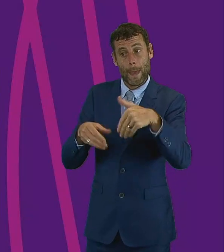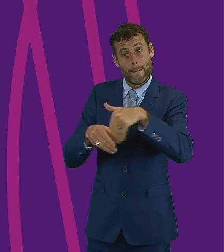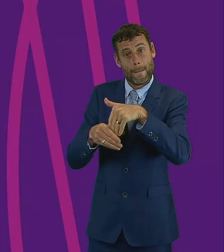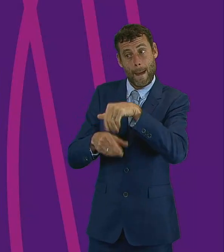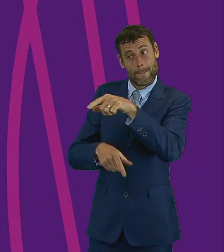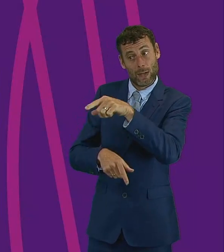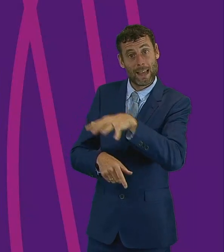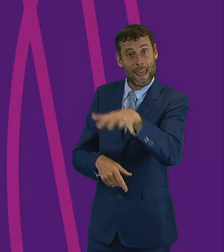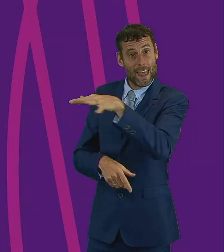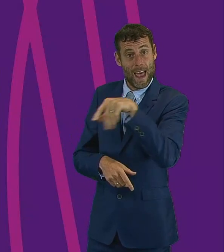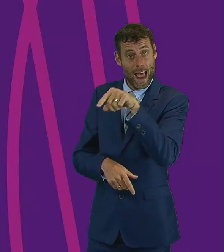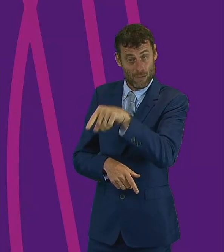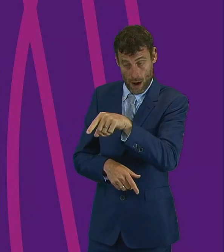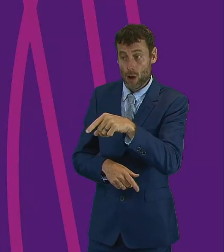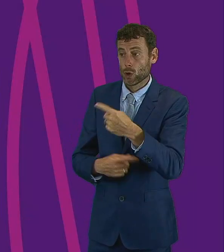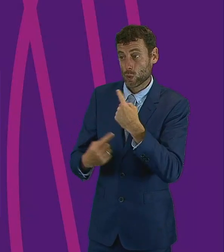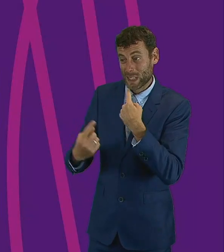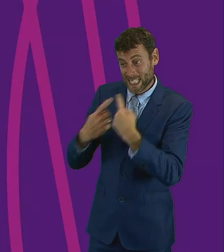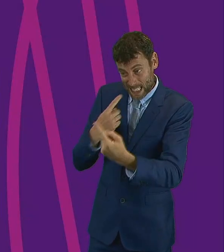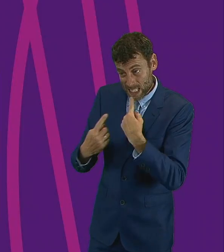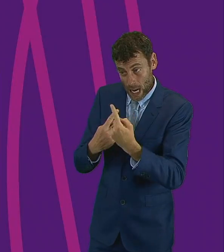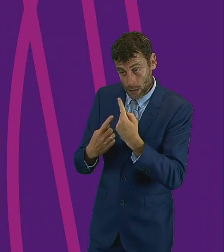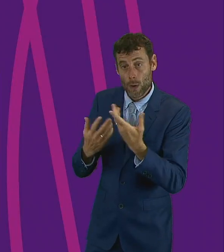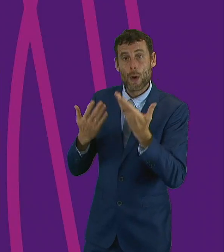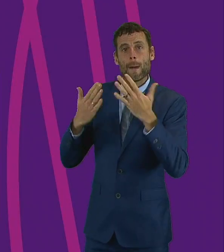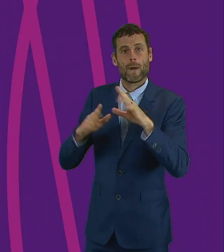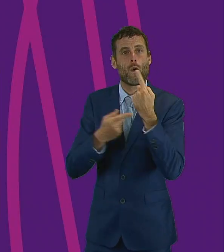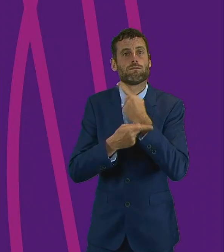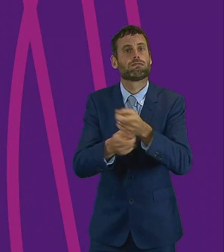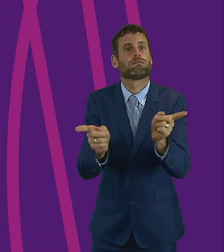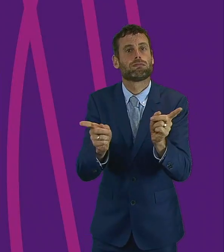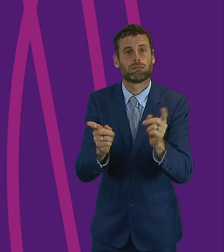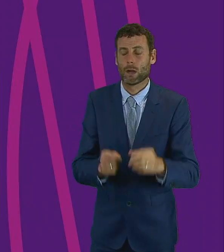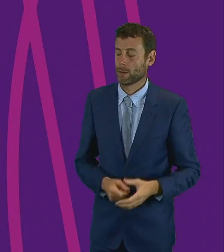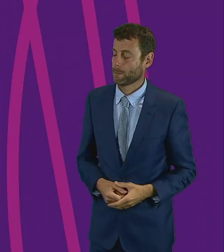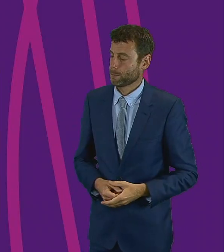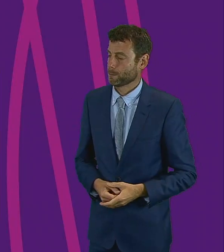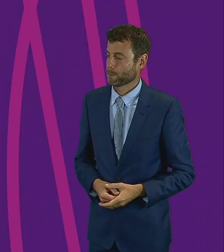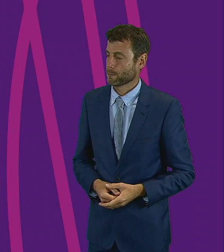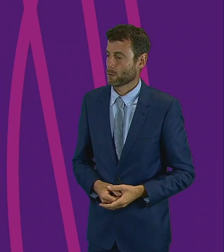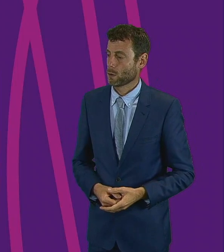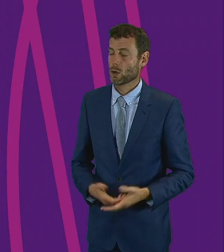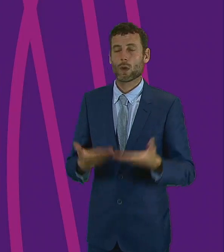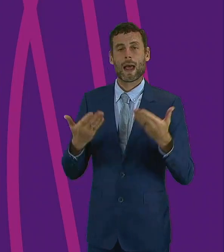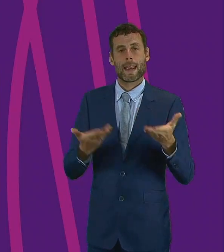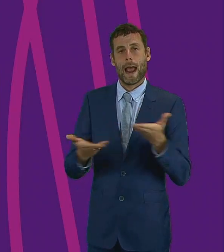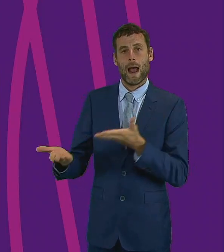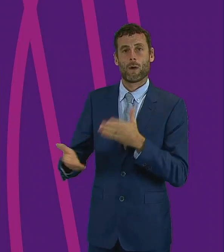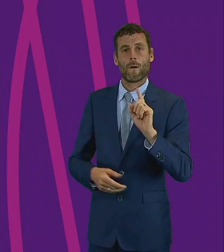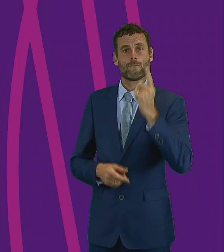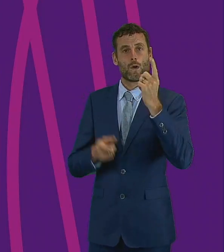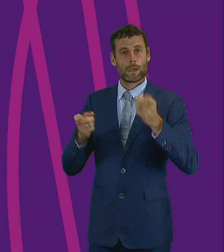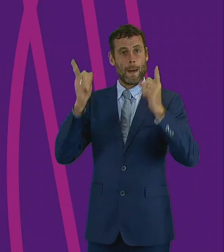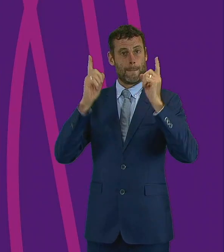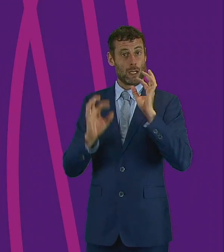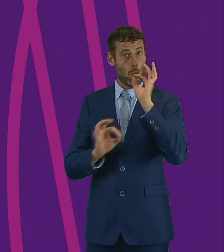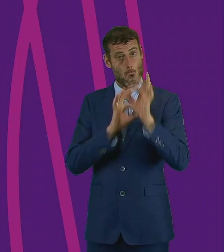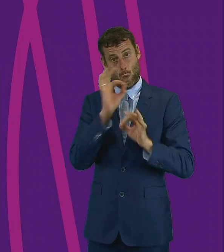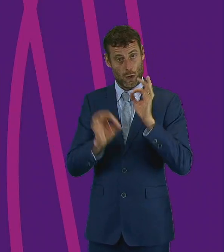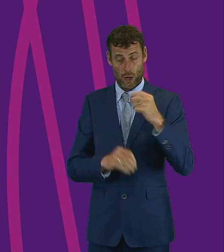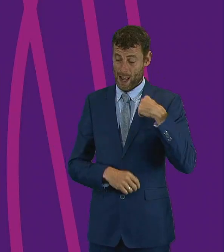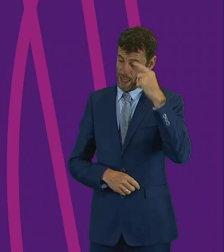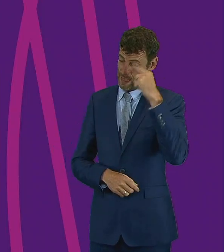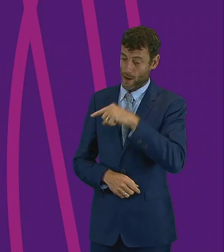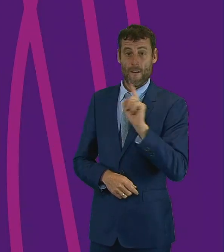at 5 o'clock, which I think was very helpful. So on that note, we're going to move on to First Minister's questions, and the First Minister, I believe, is going to begin